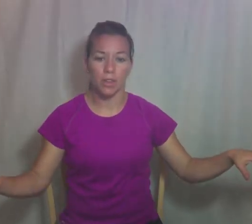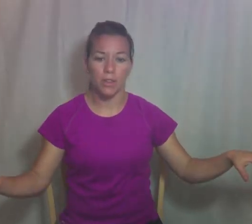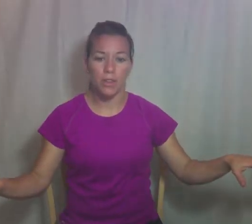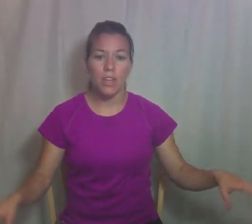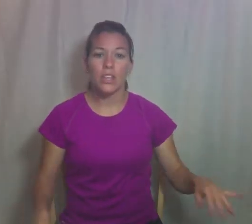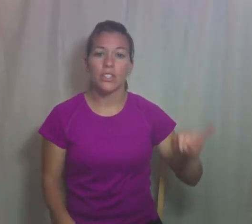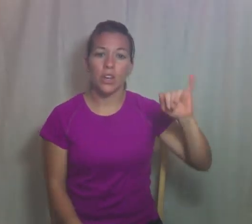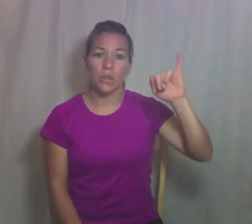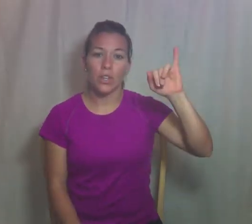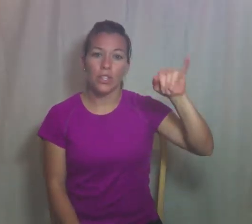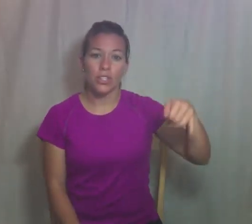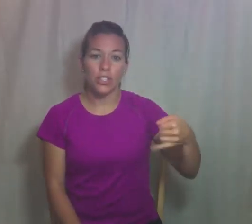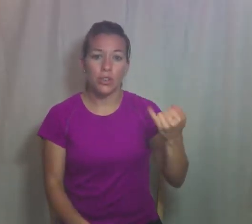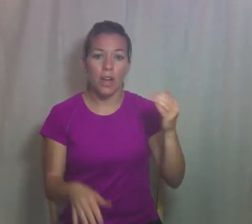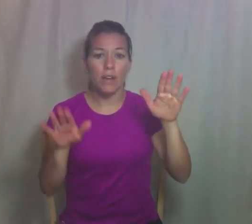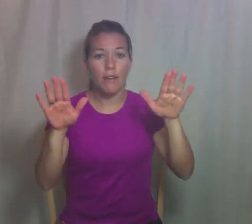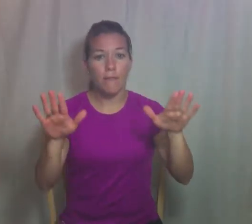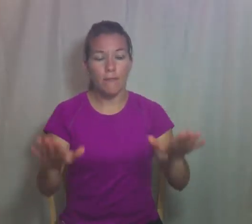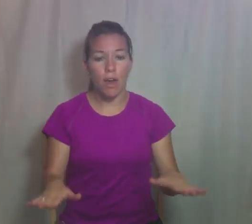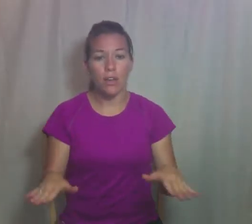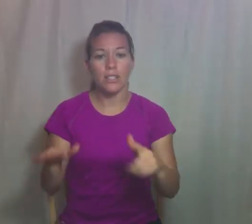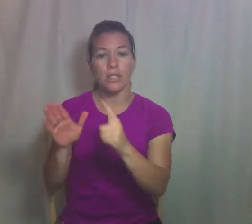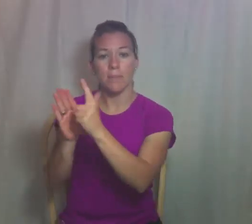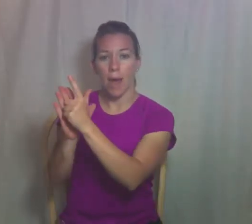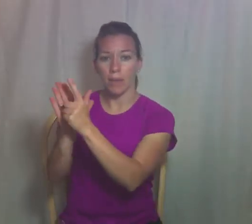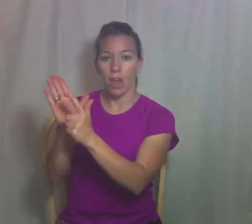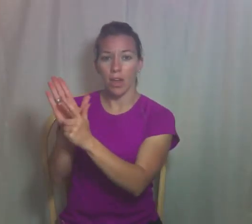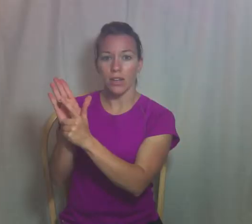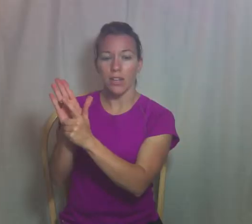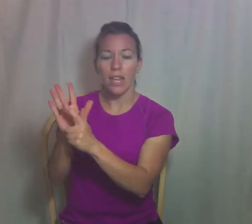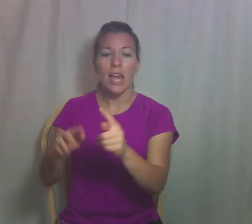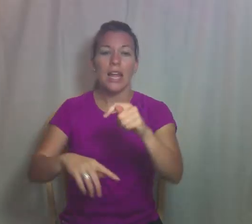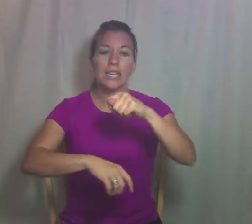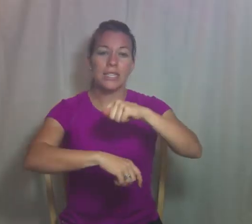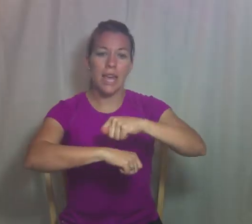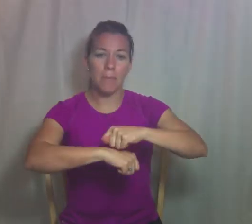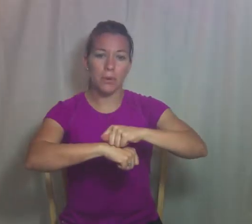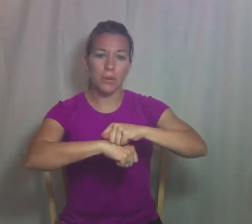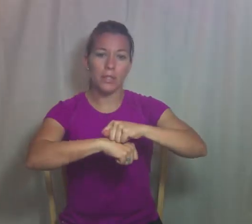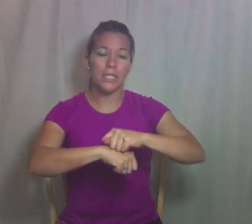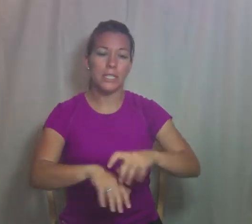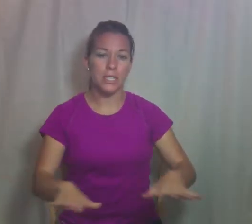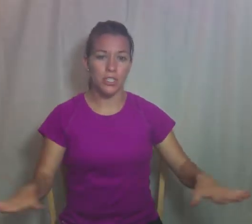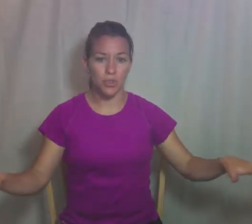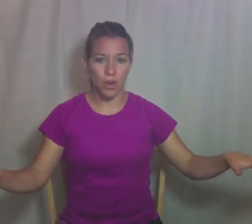So, Judah falls to Babylon, temple destroyed.